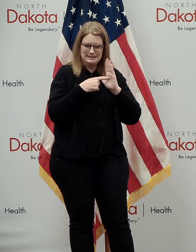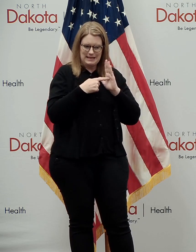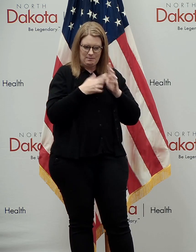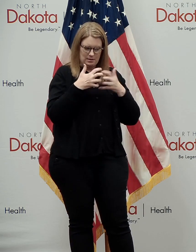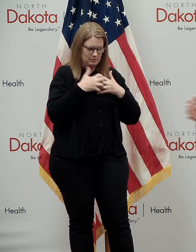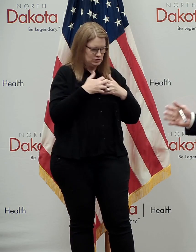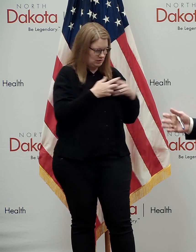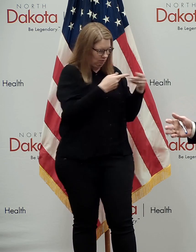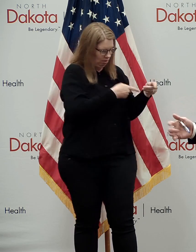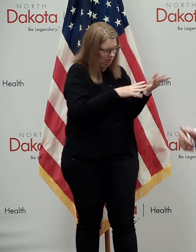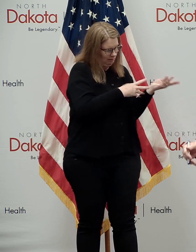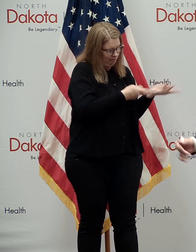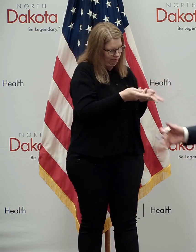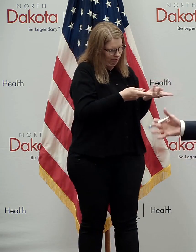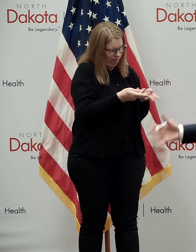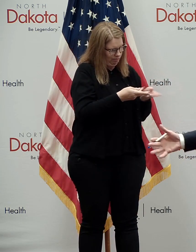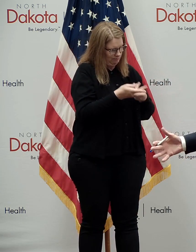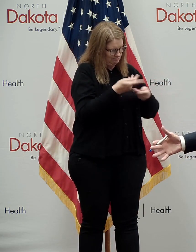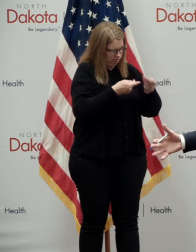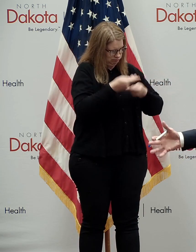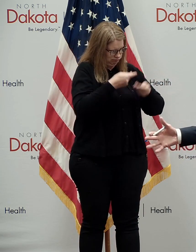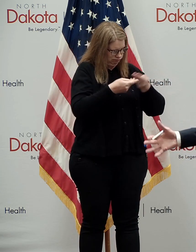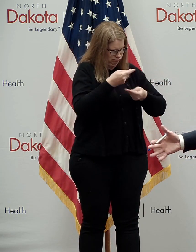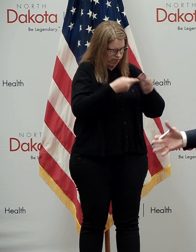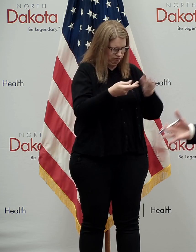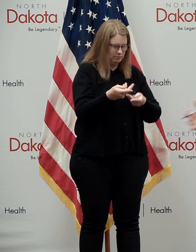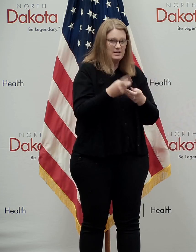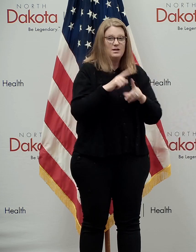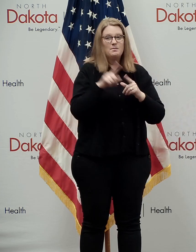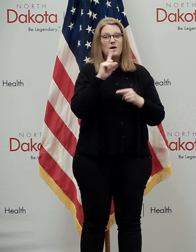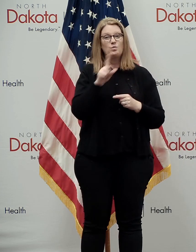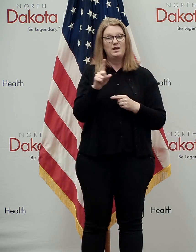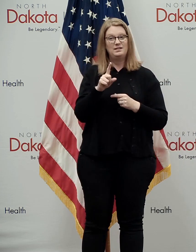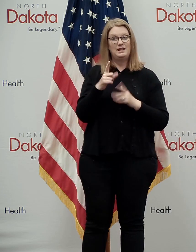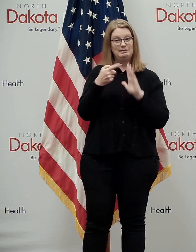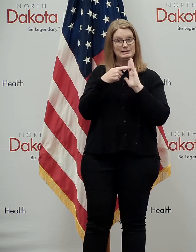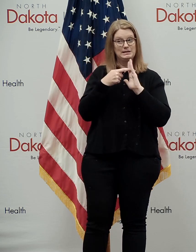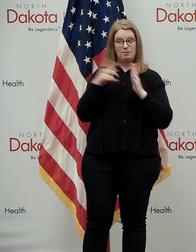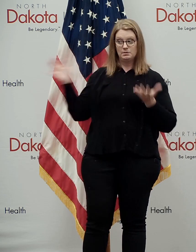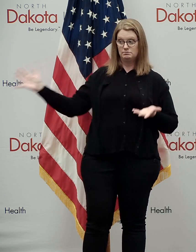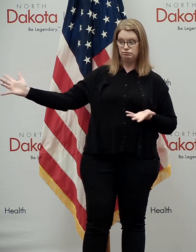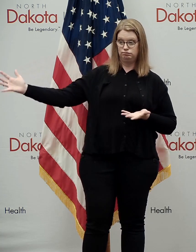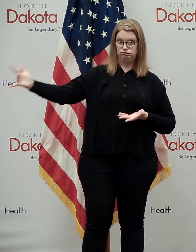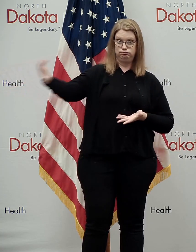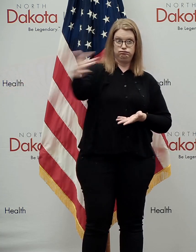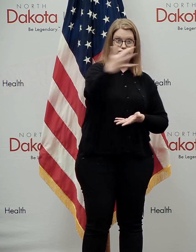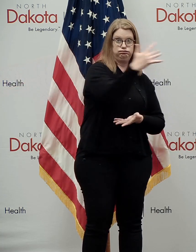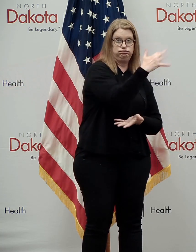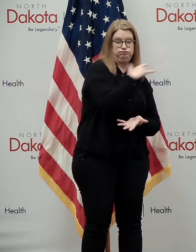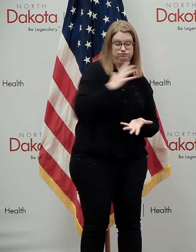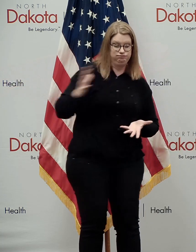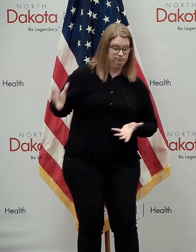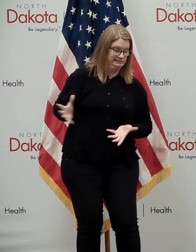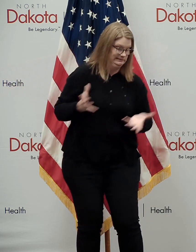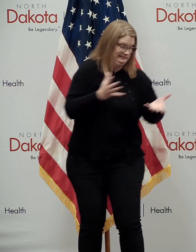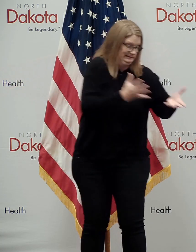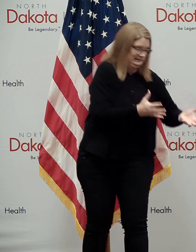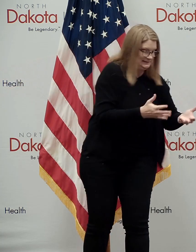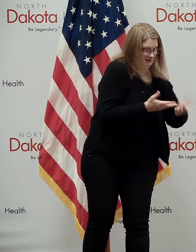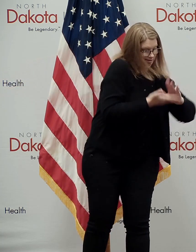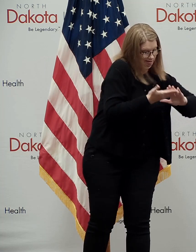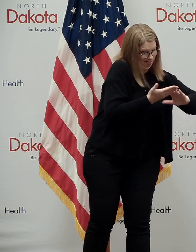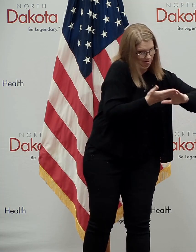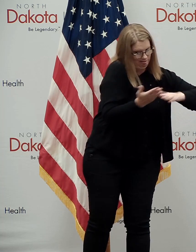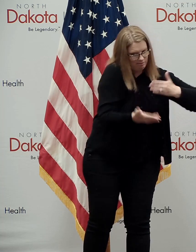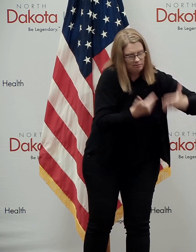test result, but it's all of the, getting the samples from around the state to the lab, getting the information back out, and all the IT IT